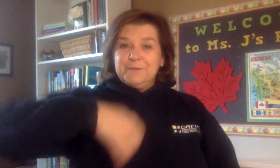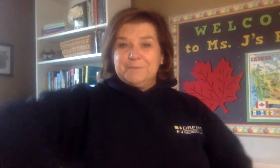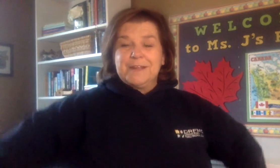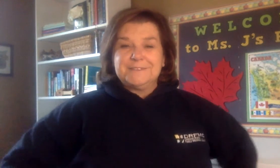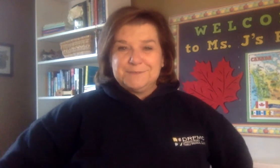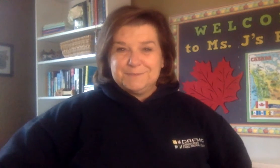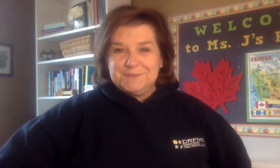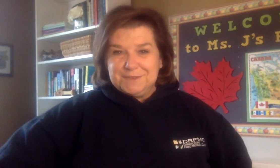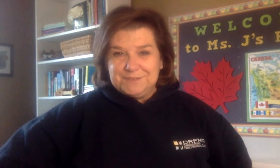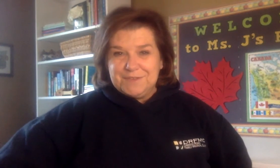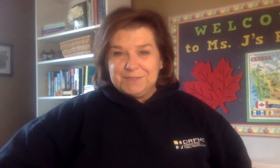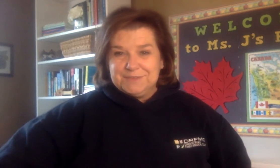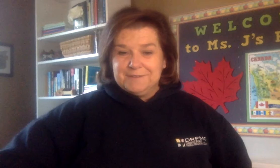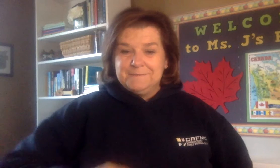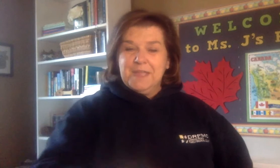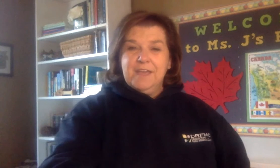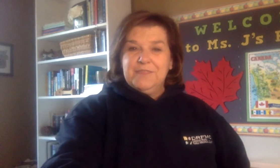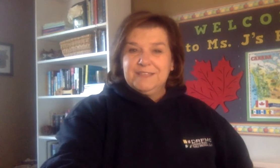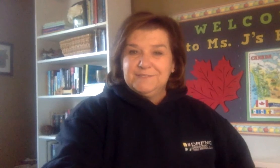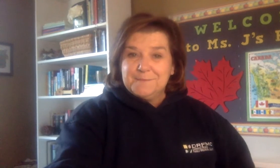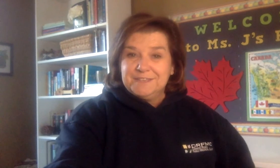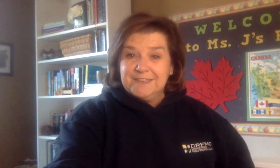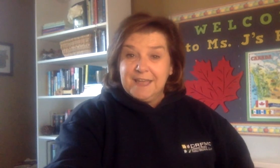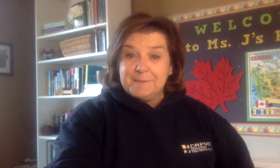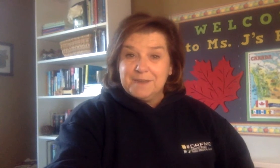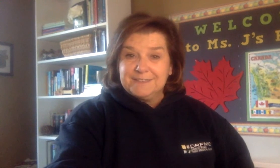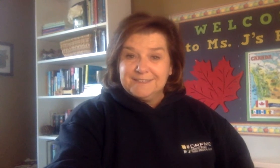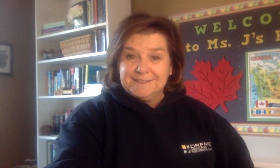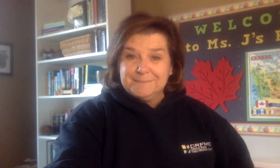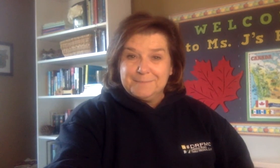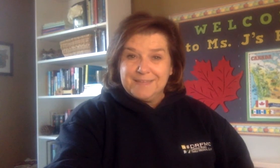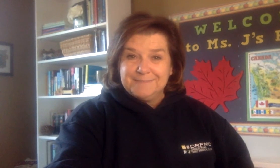then we're going to practice it with some music once you've got those down. Thanks very much and happy practicing. Bye.